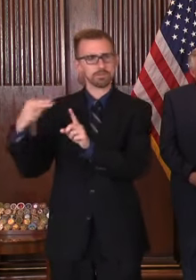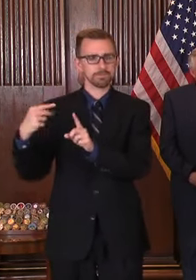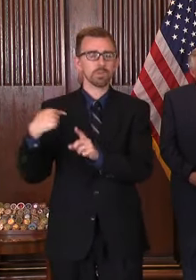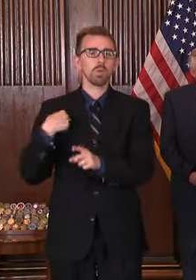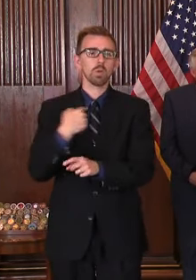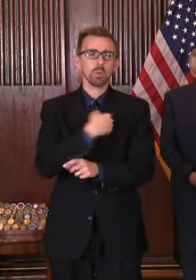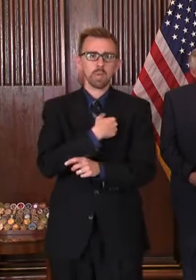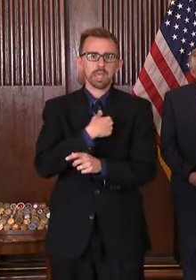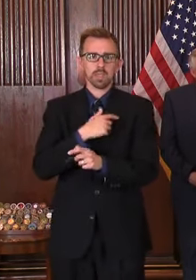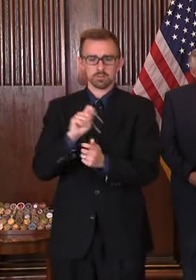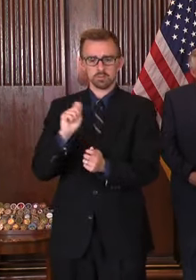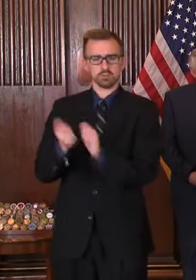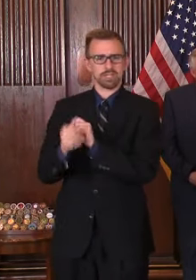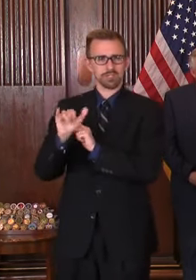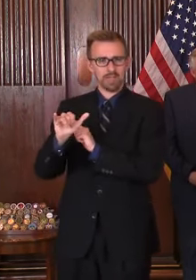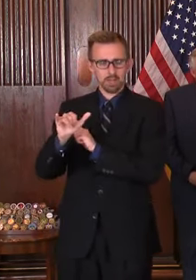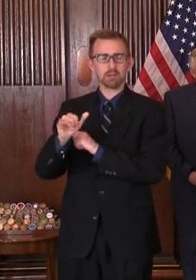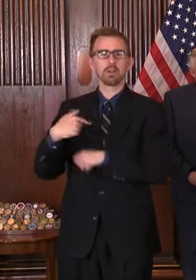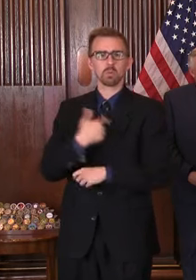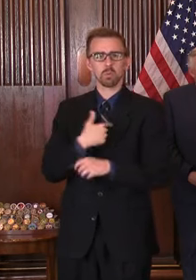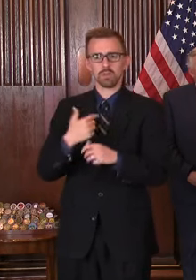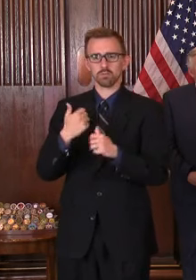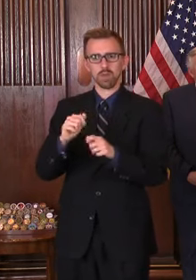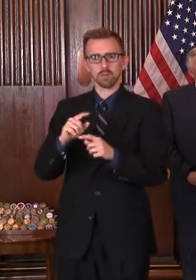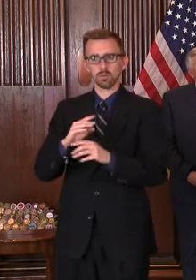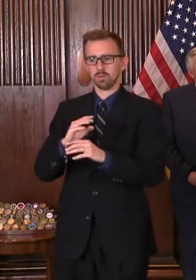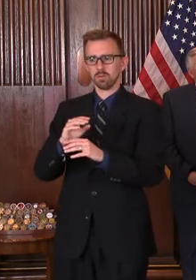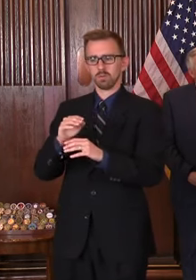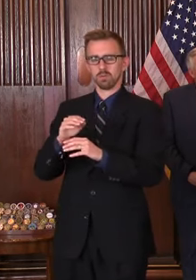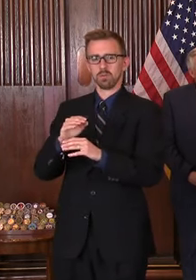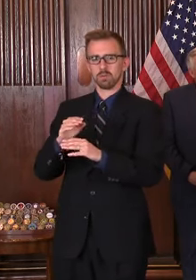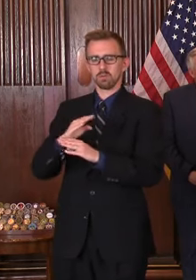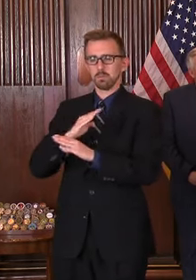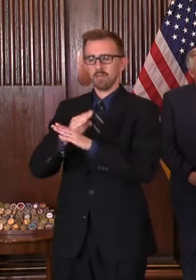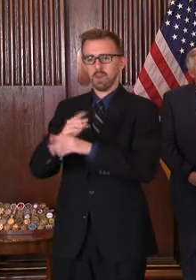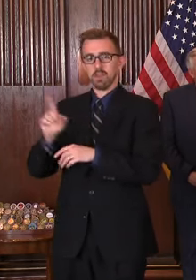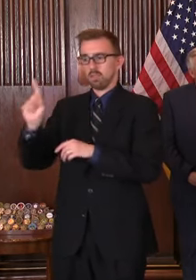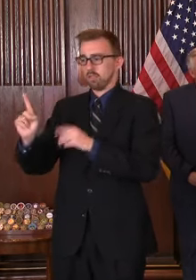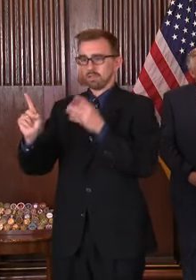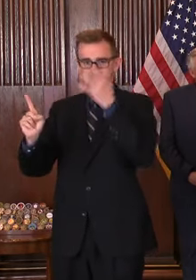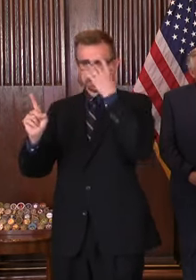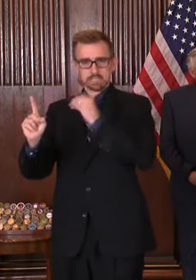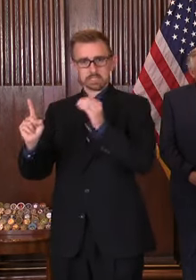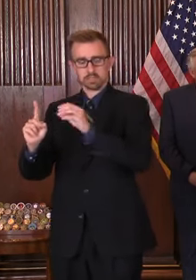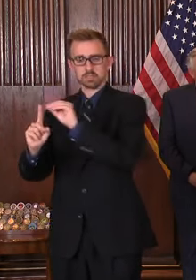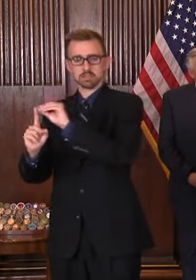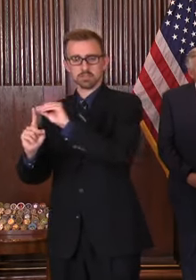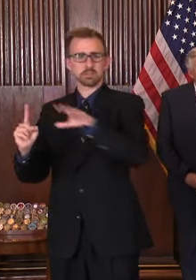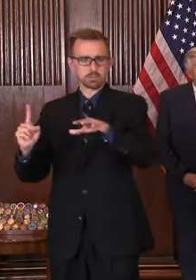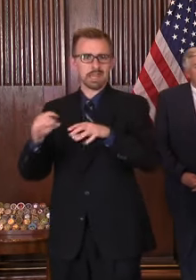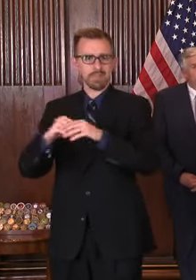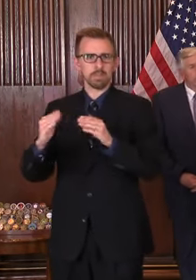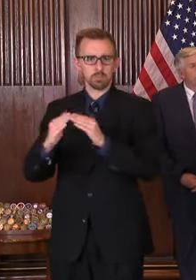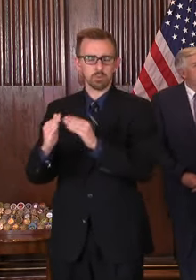What we've done in an excellent fashion is we've prevented asymptomatic transmissions and pre-symptomatic transmissions in the